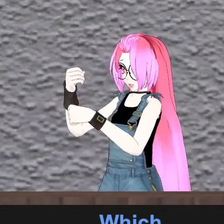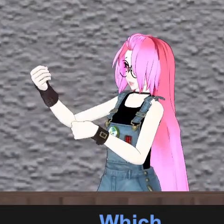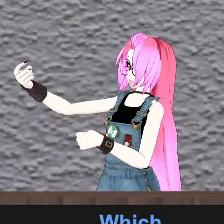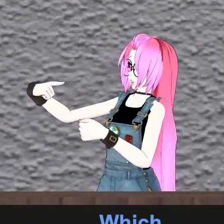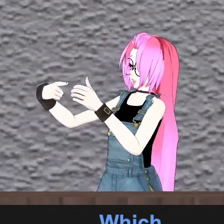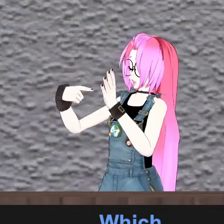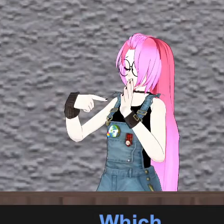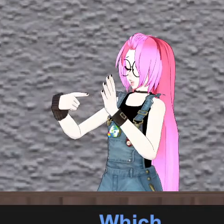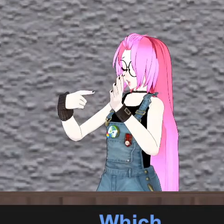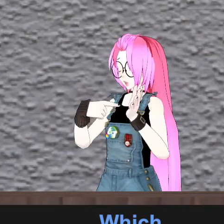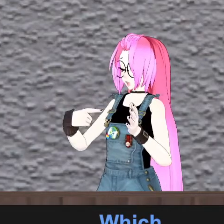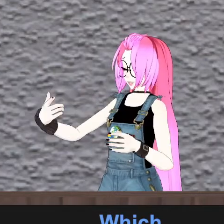this. Can you show?